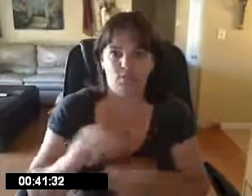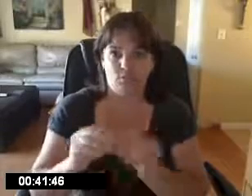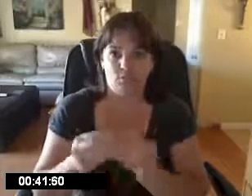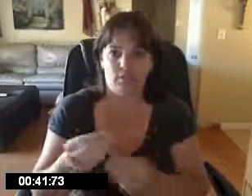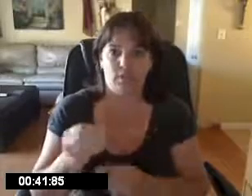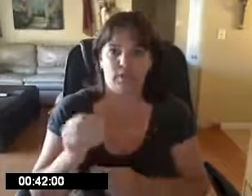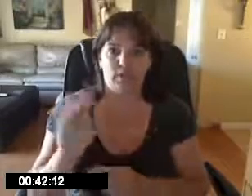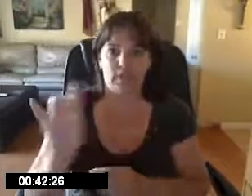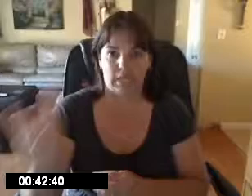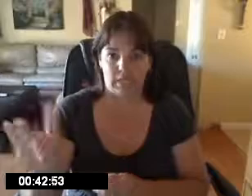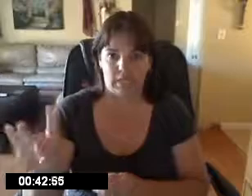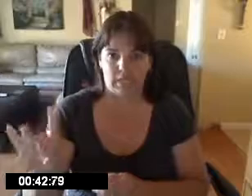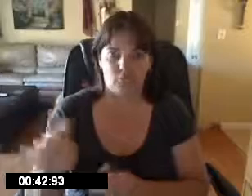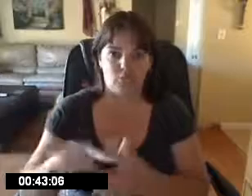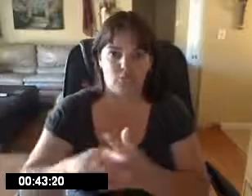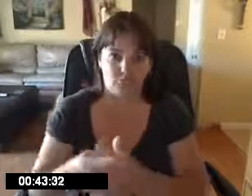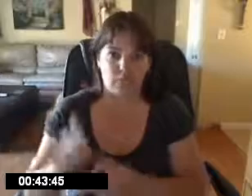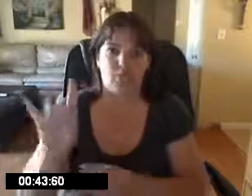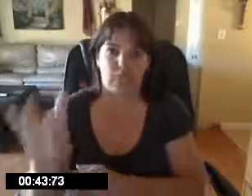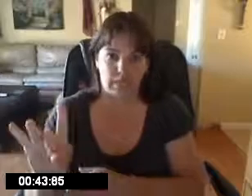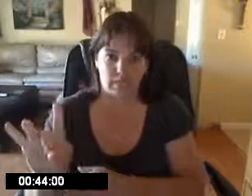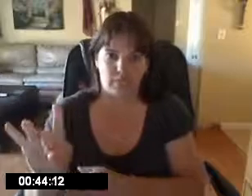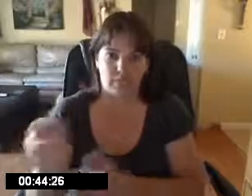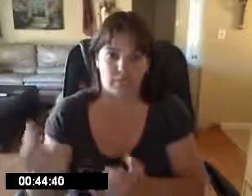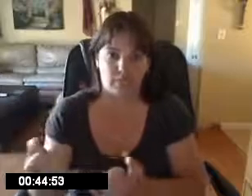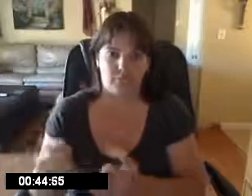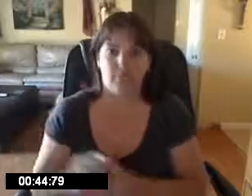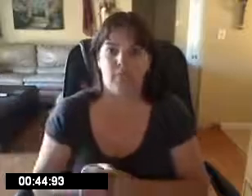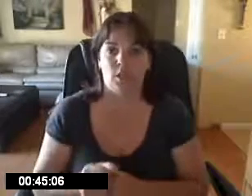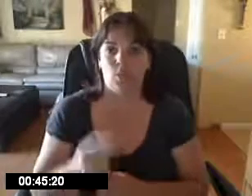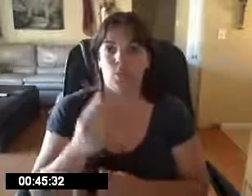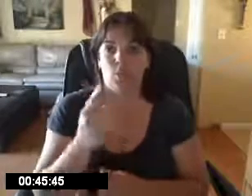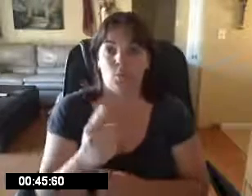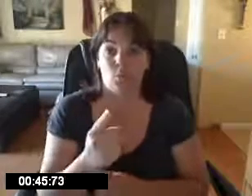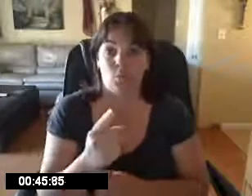task number 8, which is one of 10 tasks